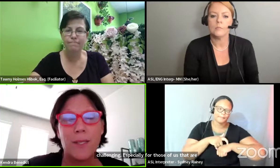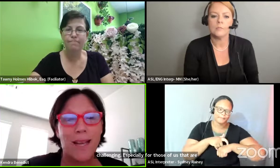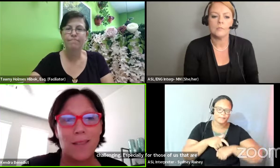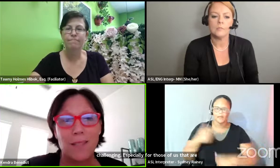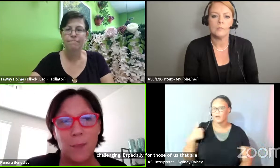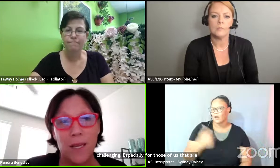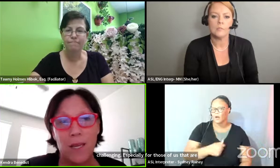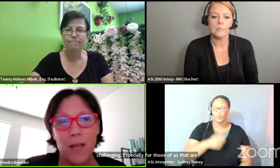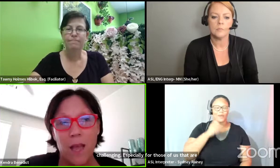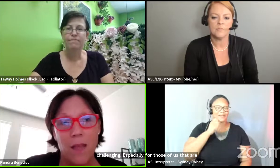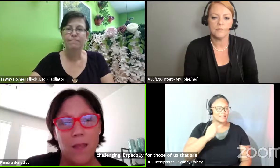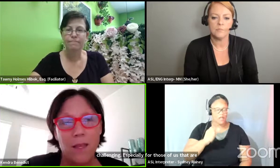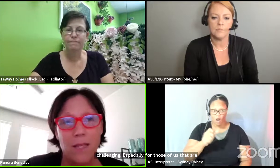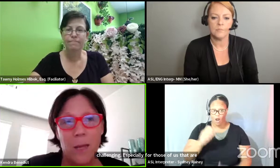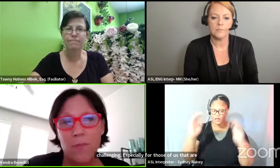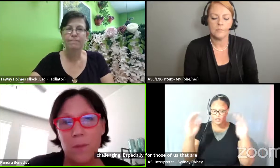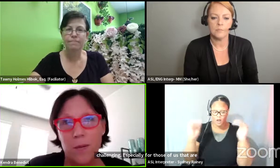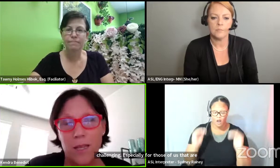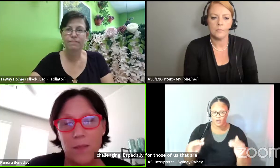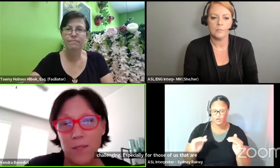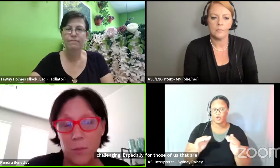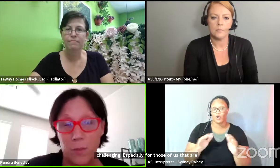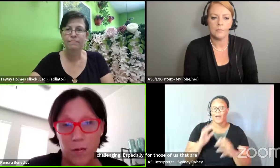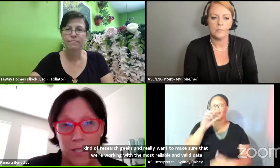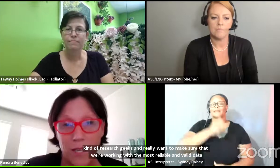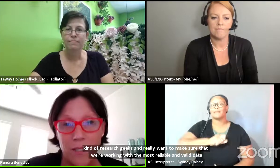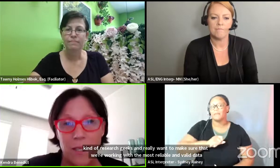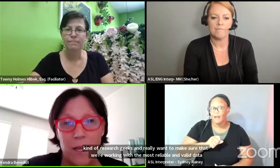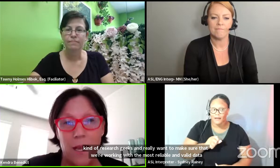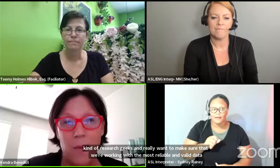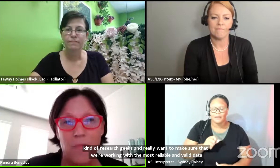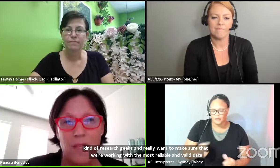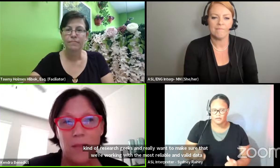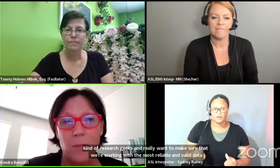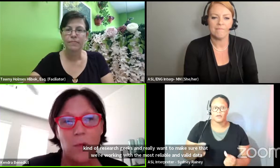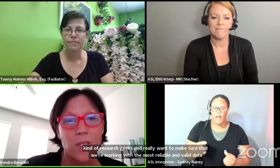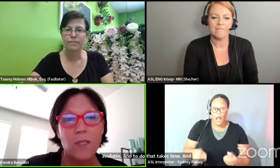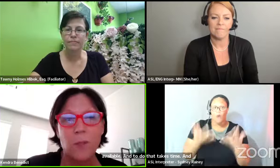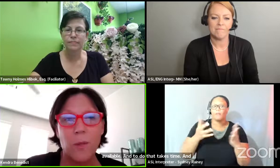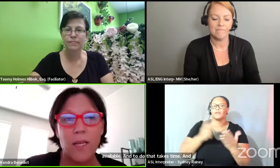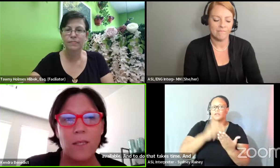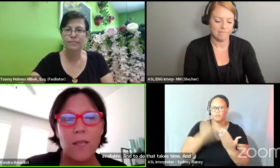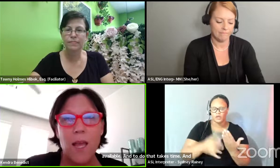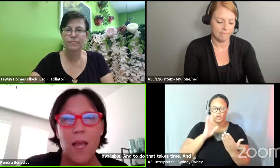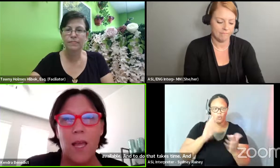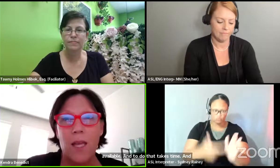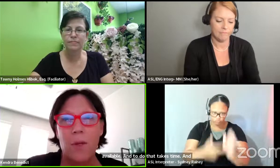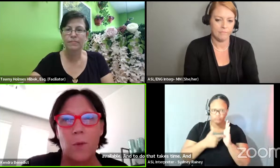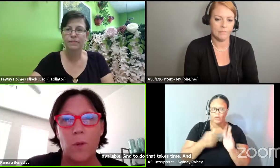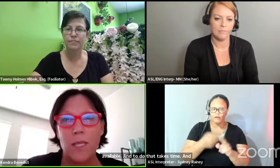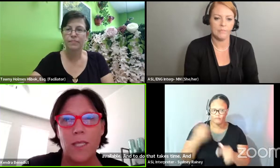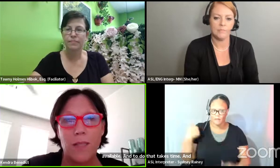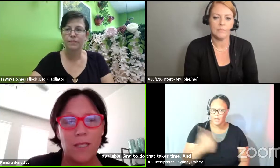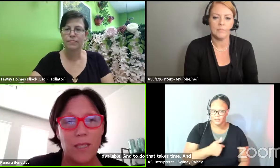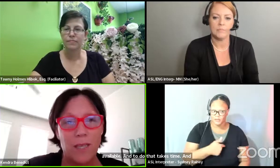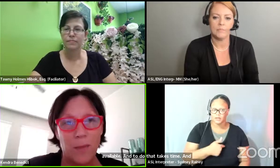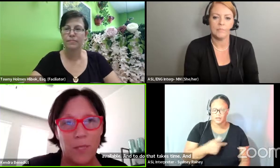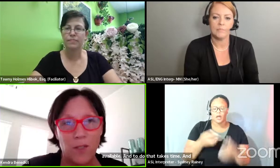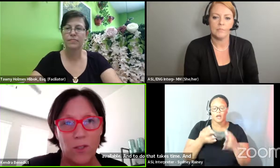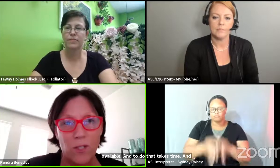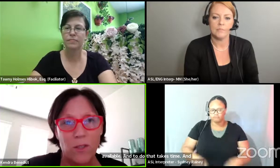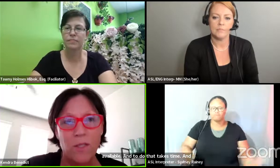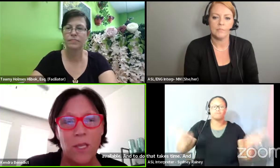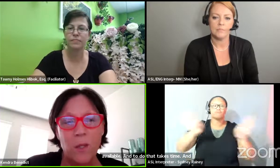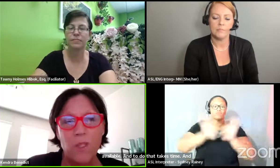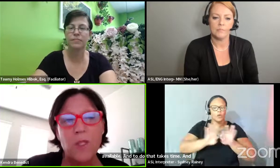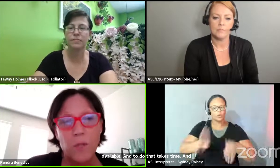not underestimate the depth and breadth of this project. It's important to us and we wanted to give it the time